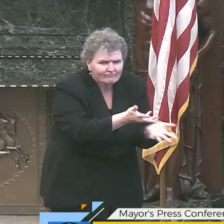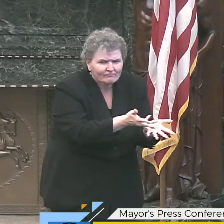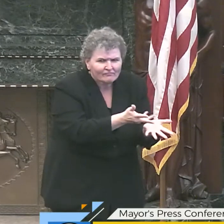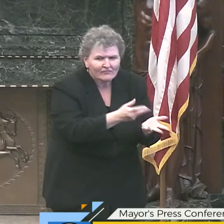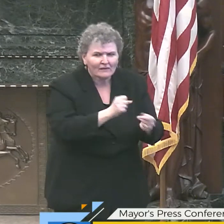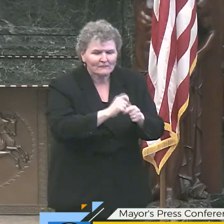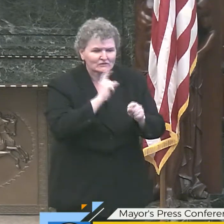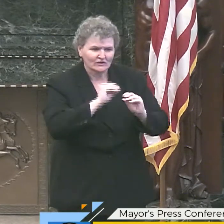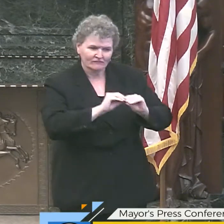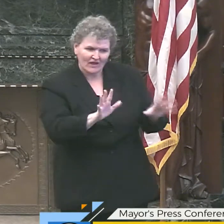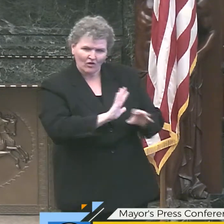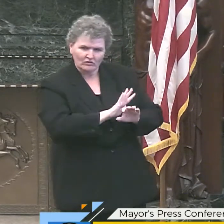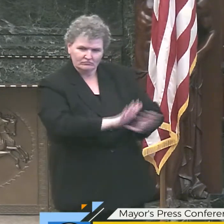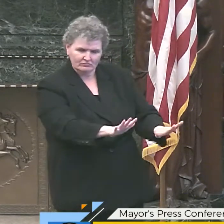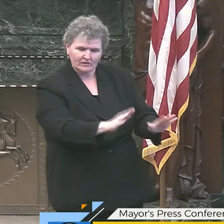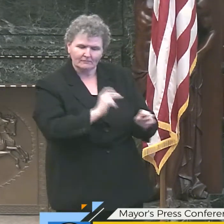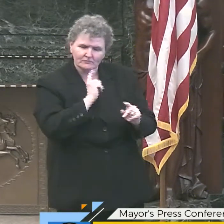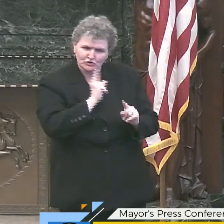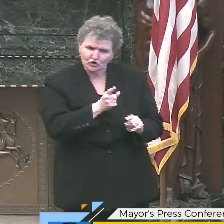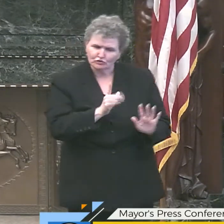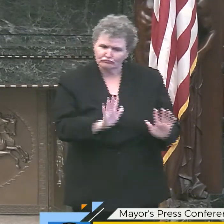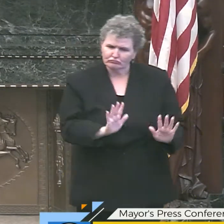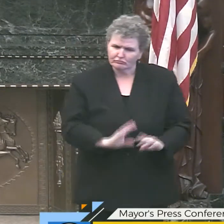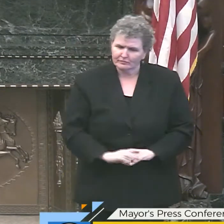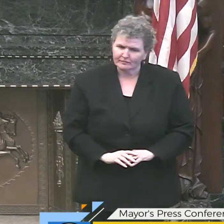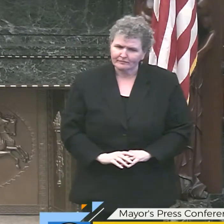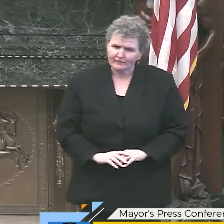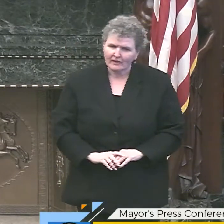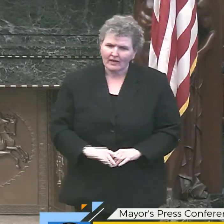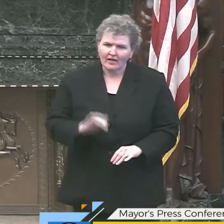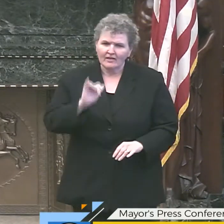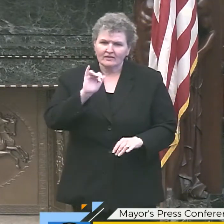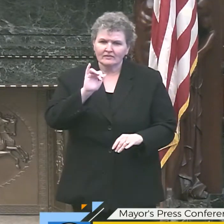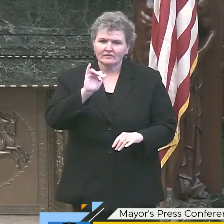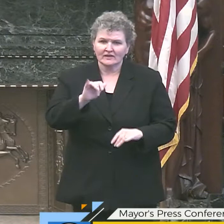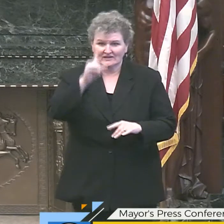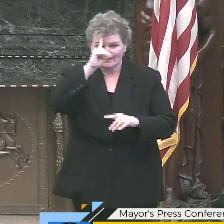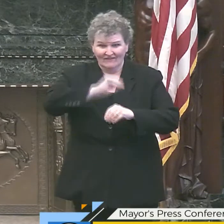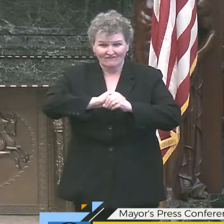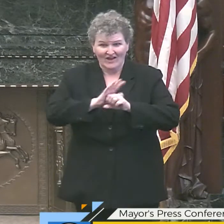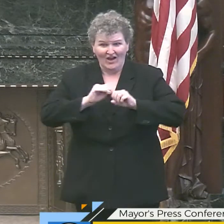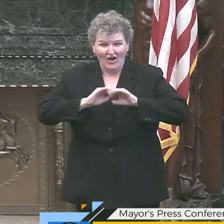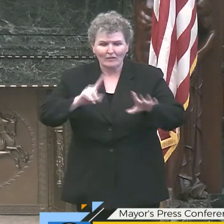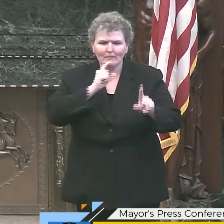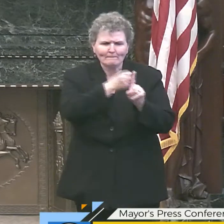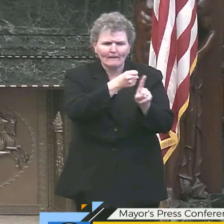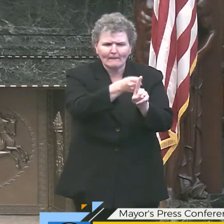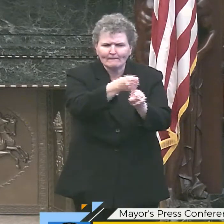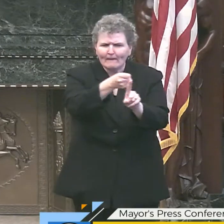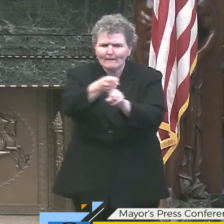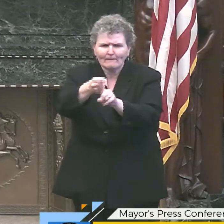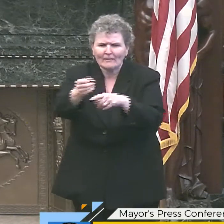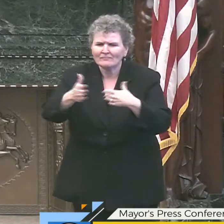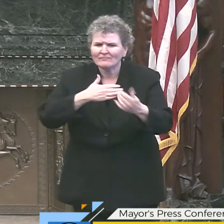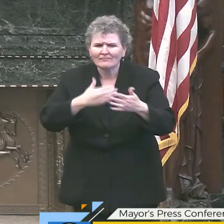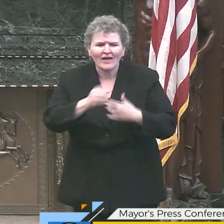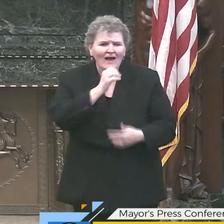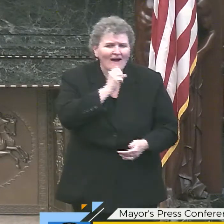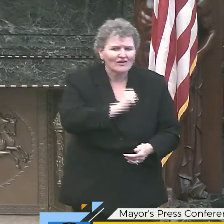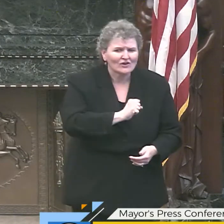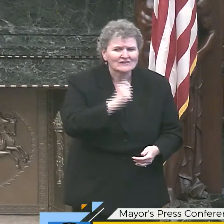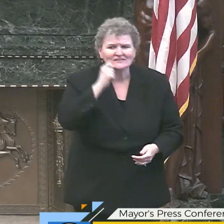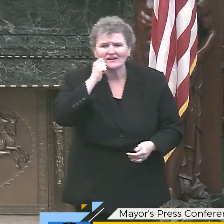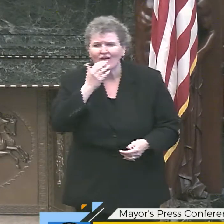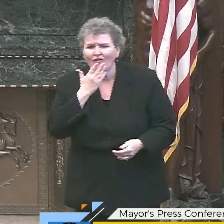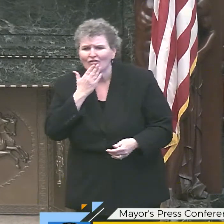care emergency. This virus does not discriminate. It is affecting everyone, no matter their age, race, national origin,